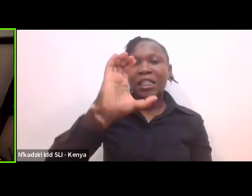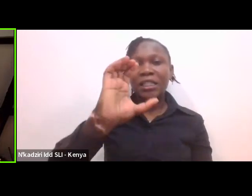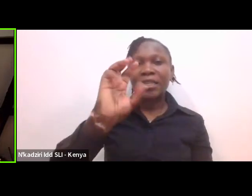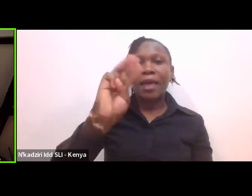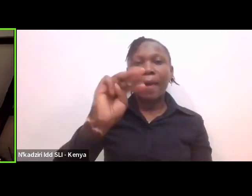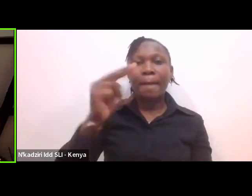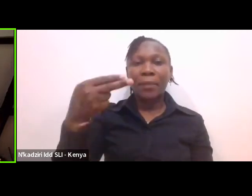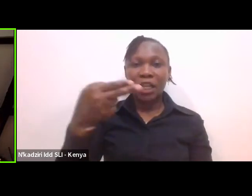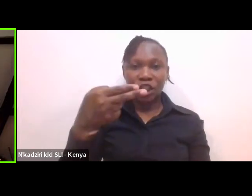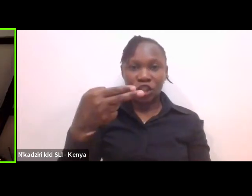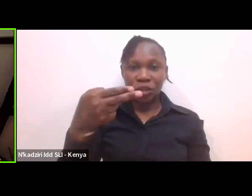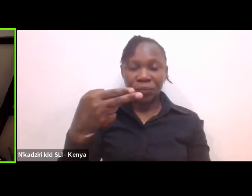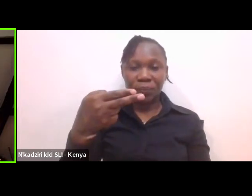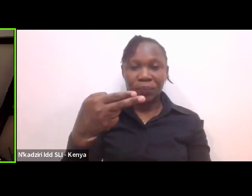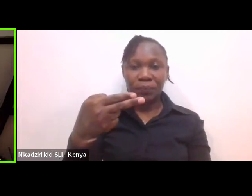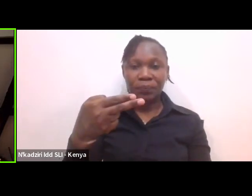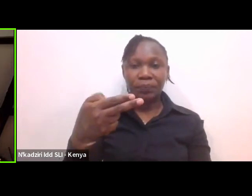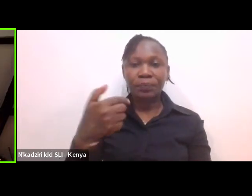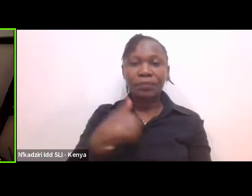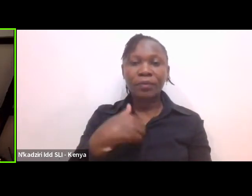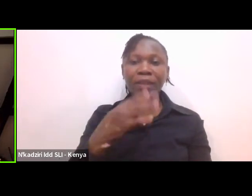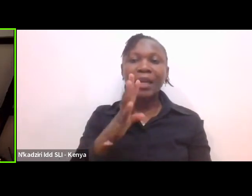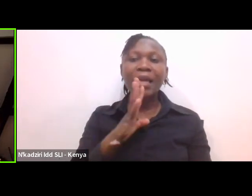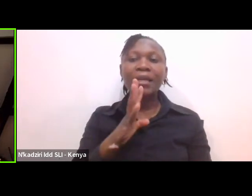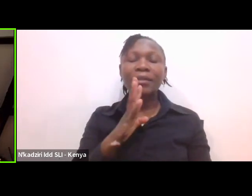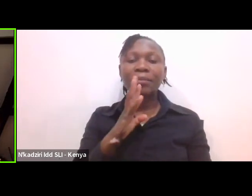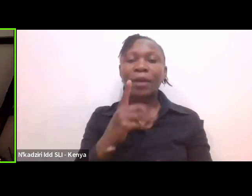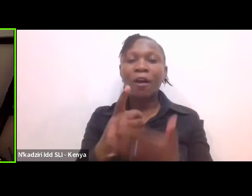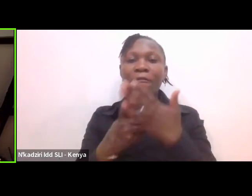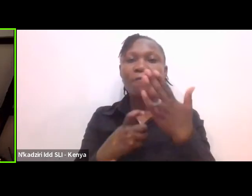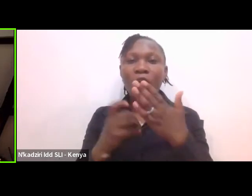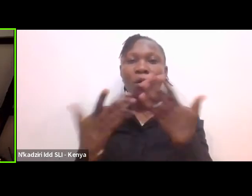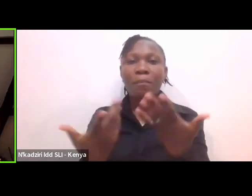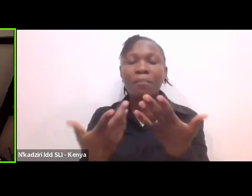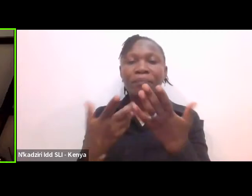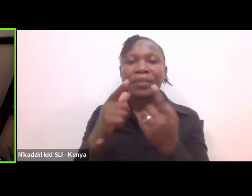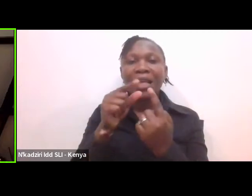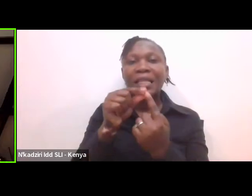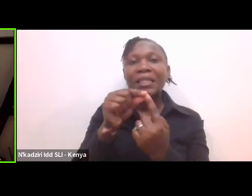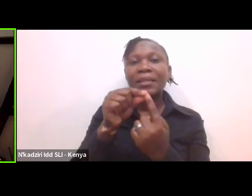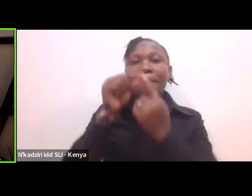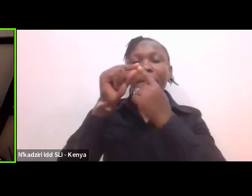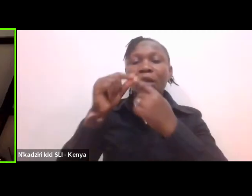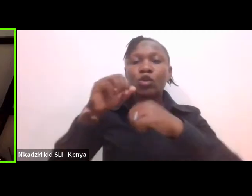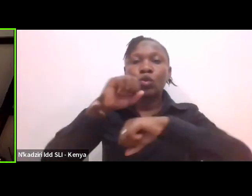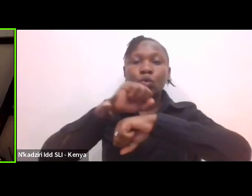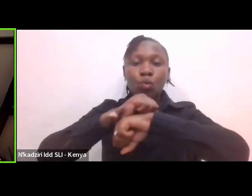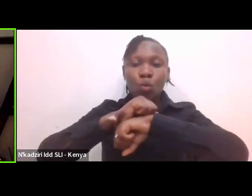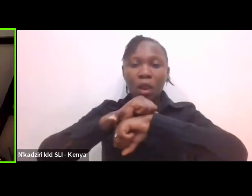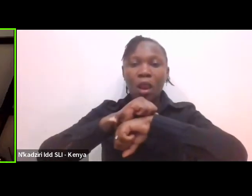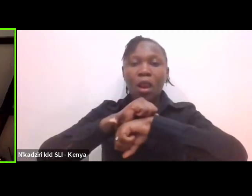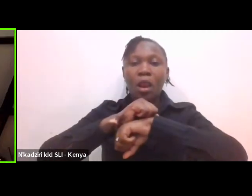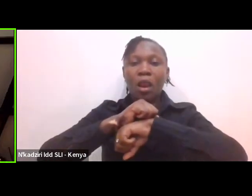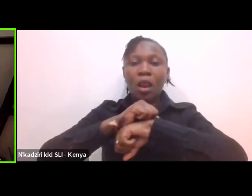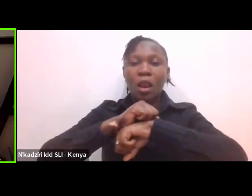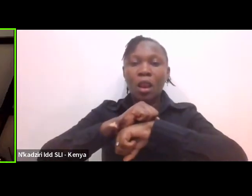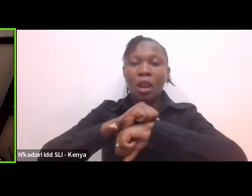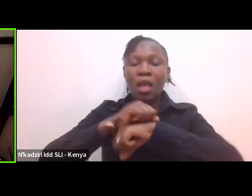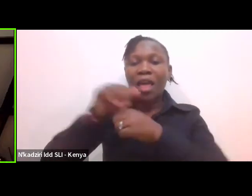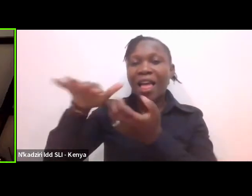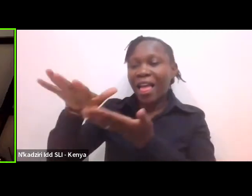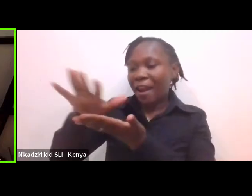So although I speak at this moment from a special schools environment, what I say